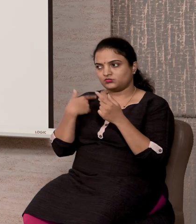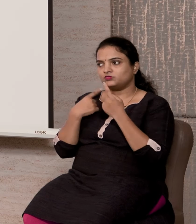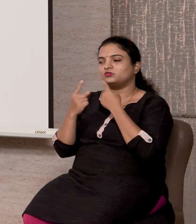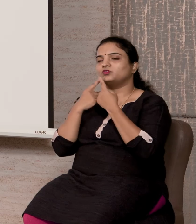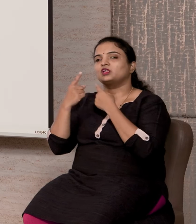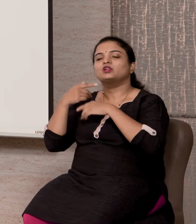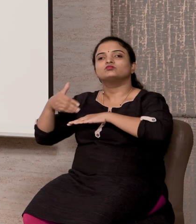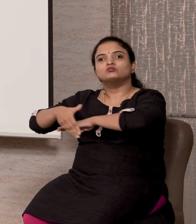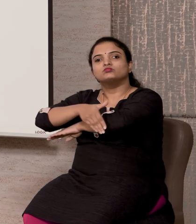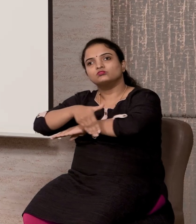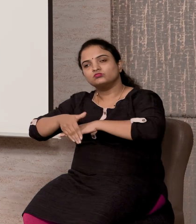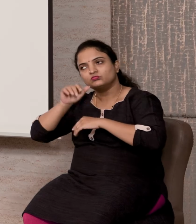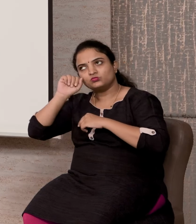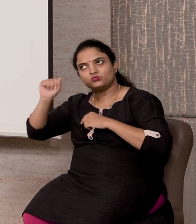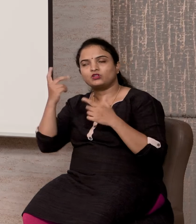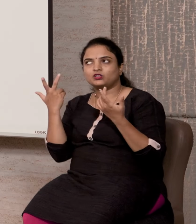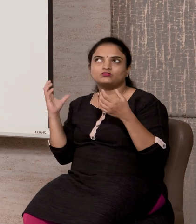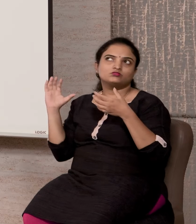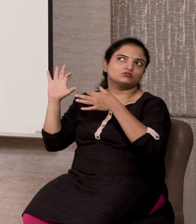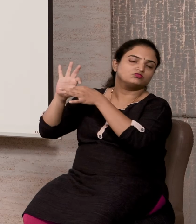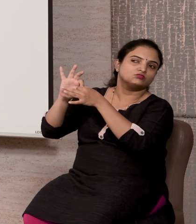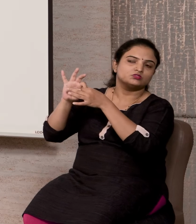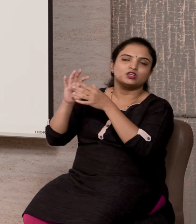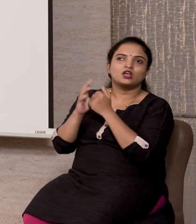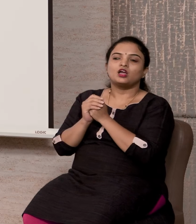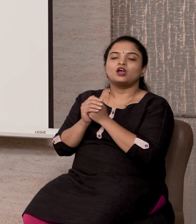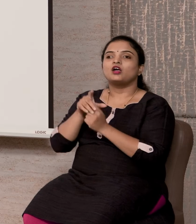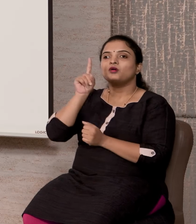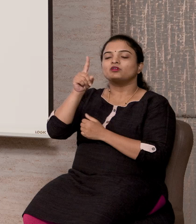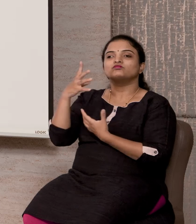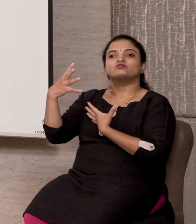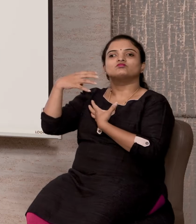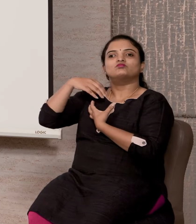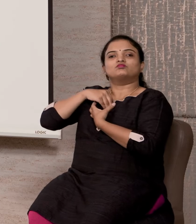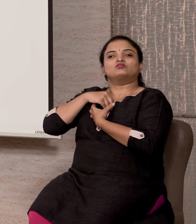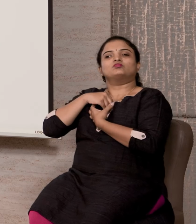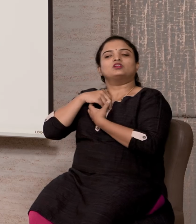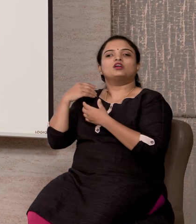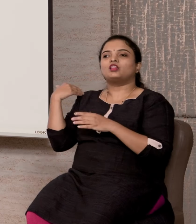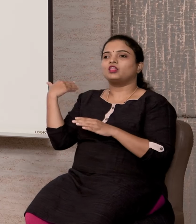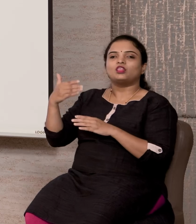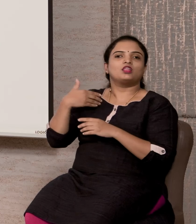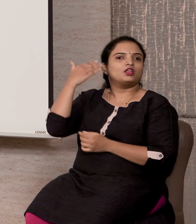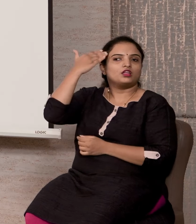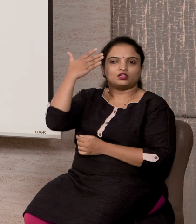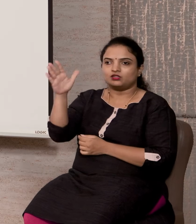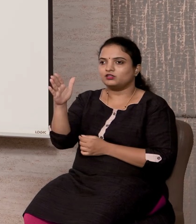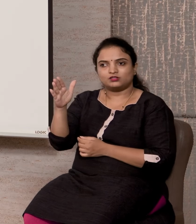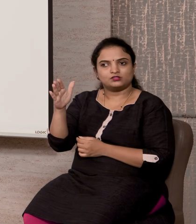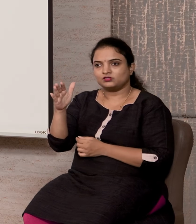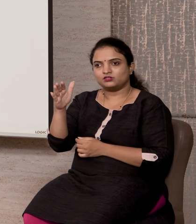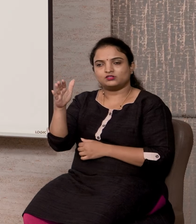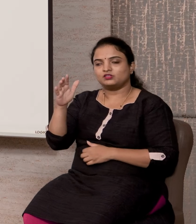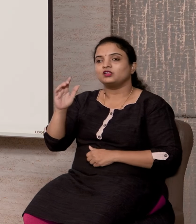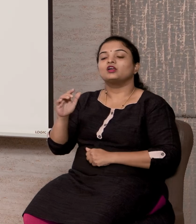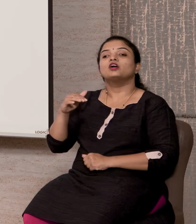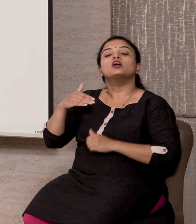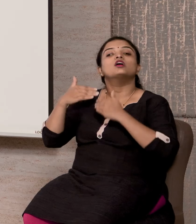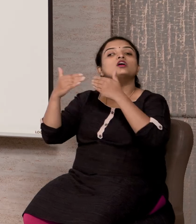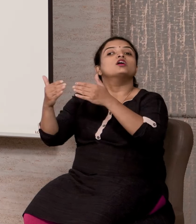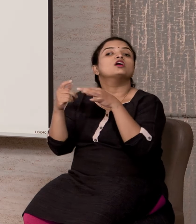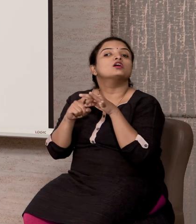tell them what is the bug, how do you go about fixing it, and so on. Because inherently they don't know about it, because we don't teach about it, right? So then the next question